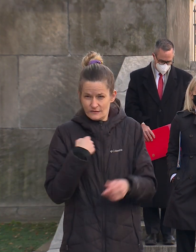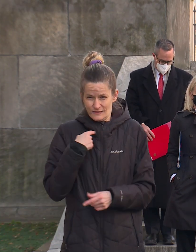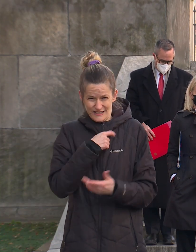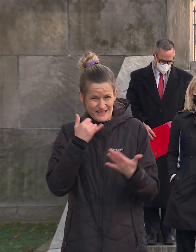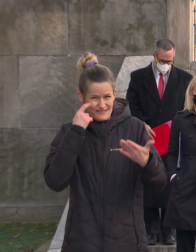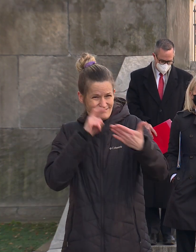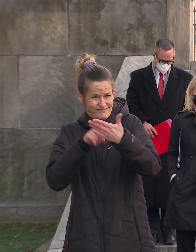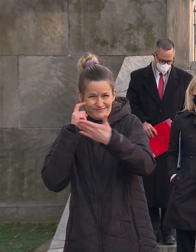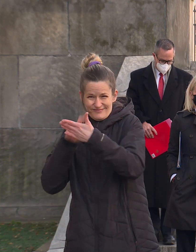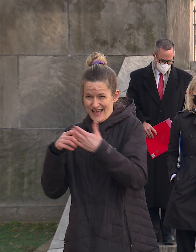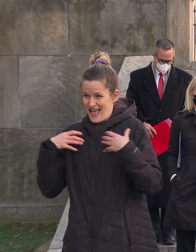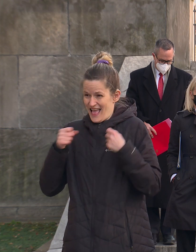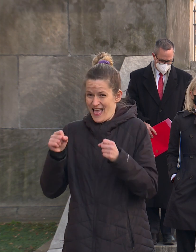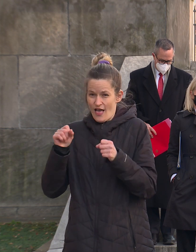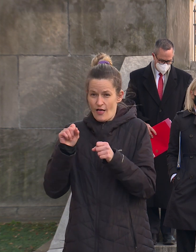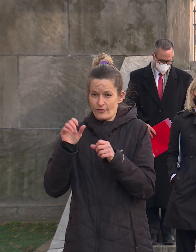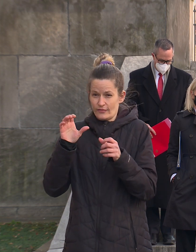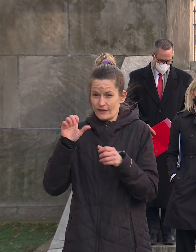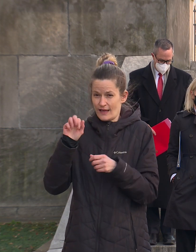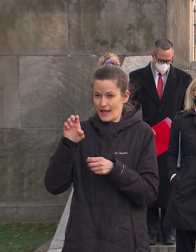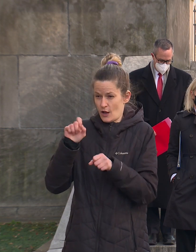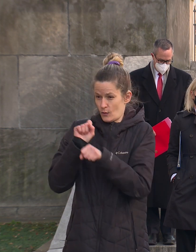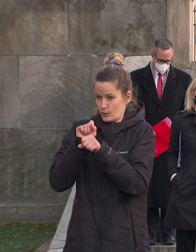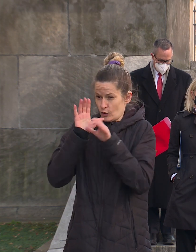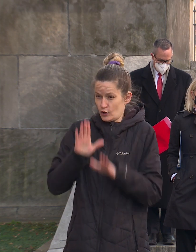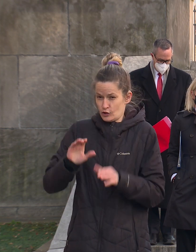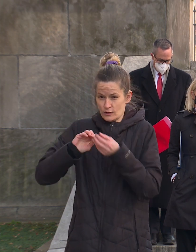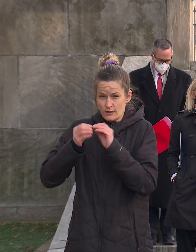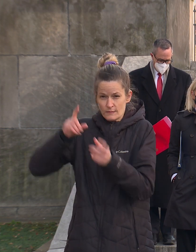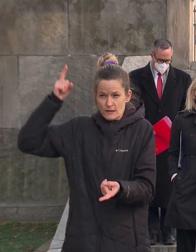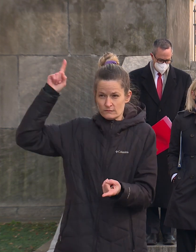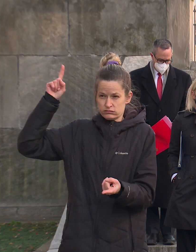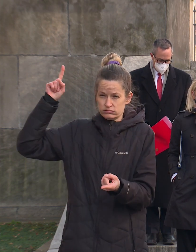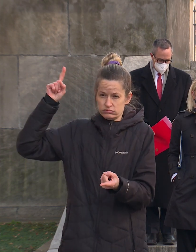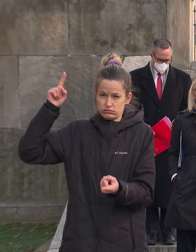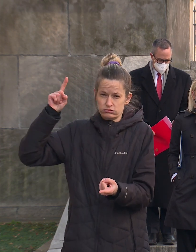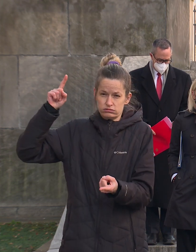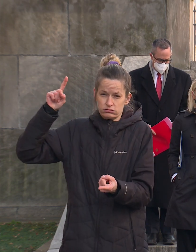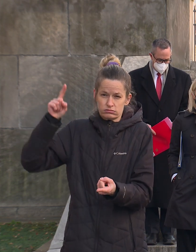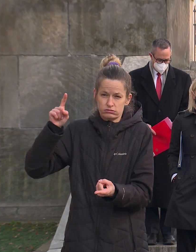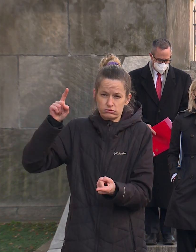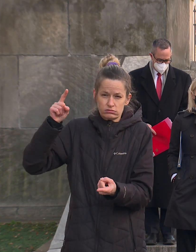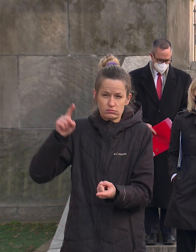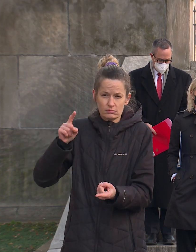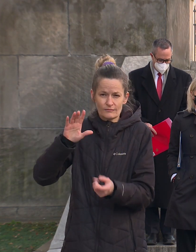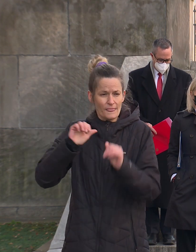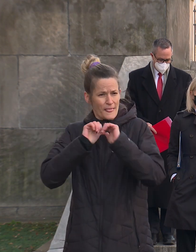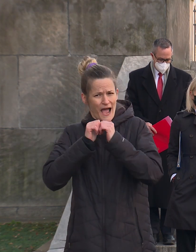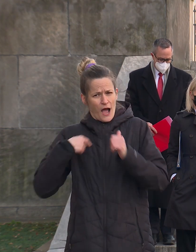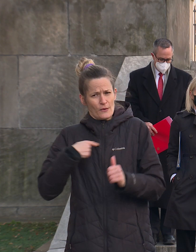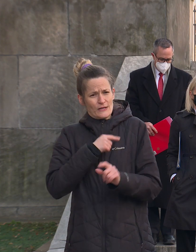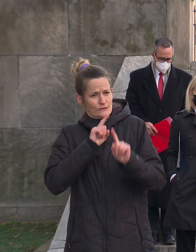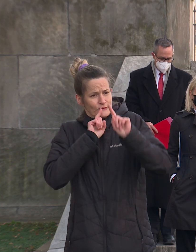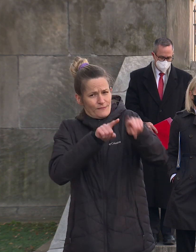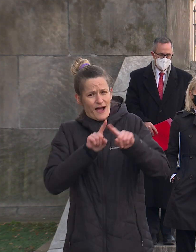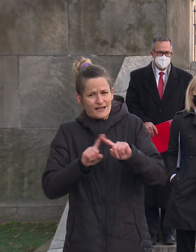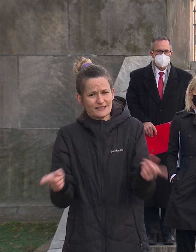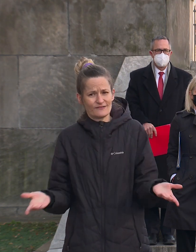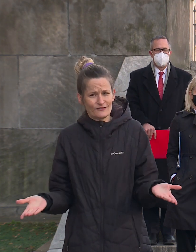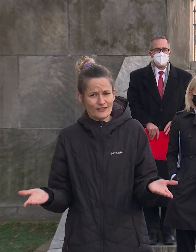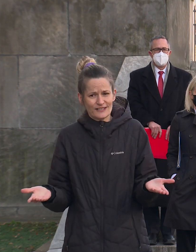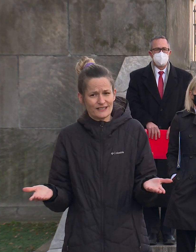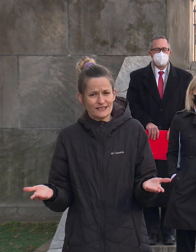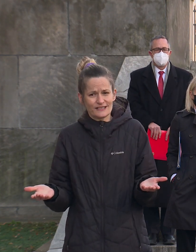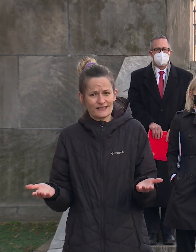so one of the things that makes our response to this surge different is we don't have as many people on the front lines